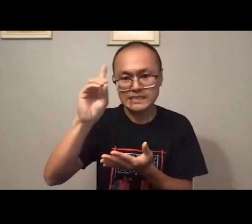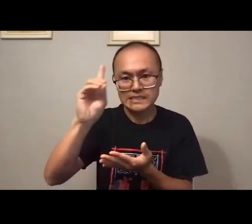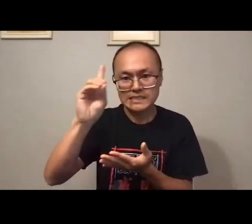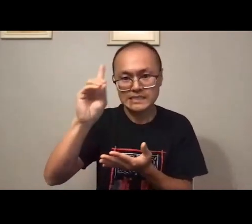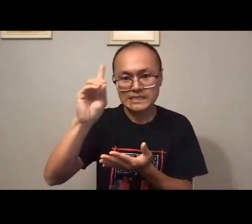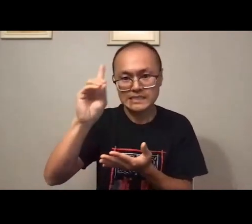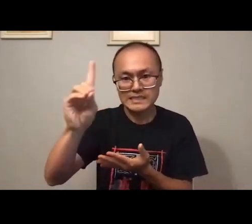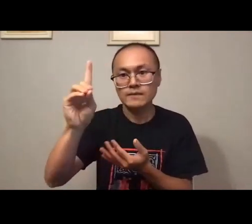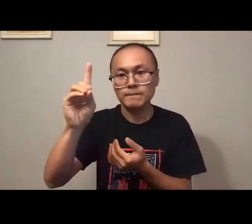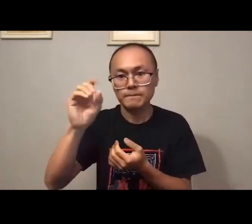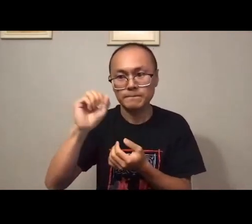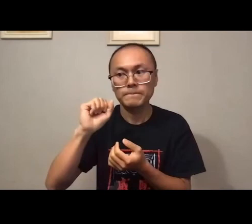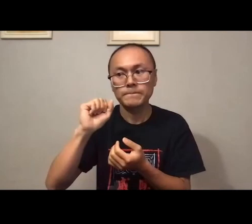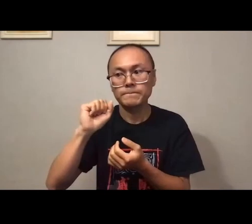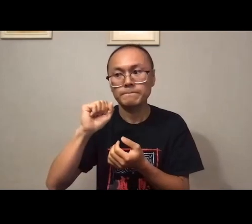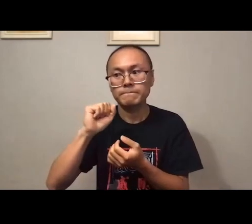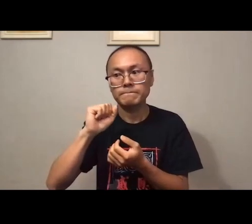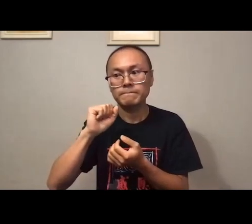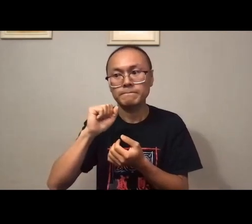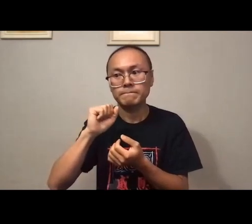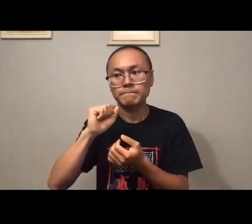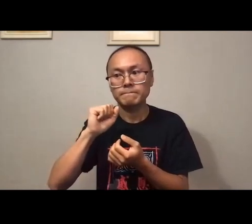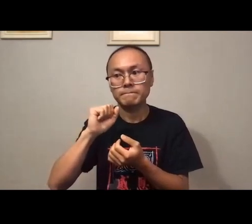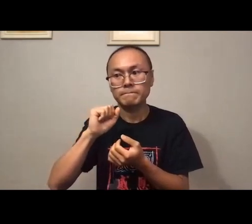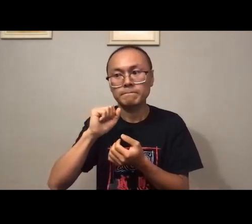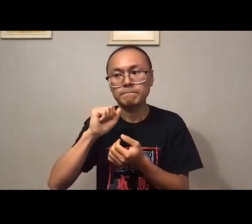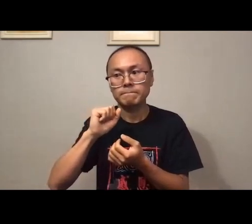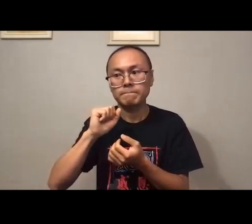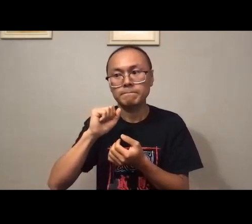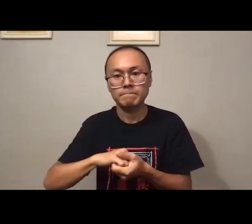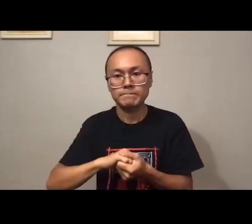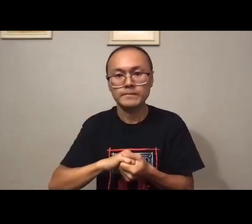And in January, I flew to the Delaware School for the Deaf.